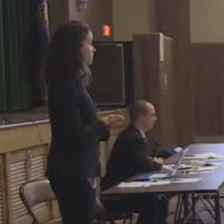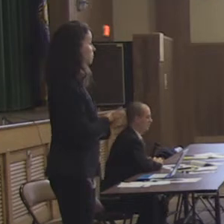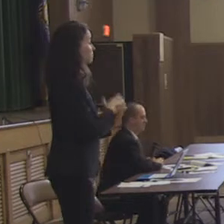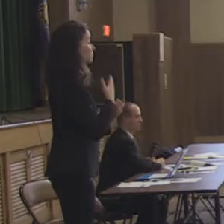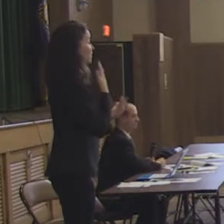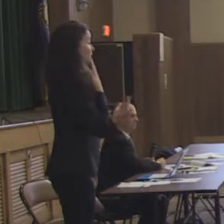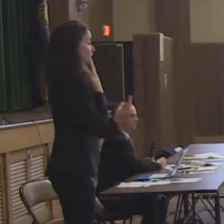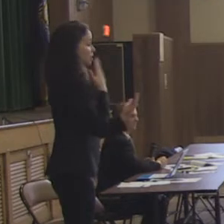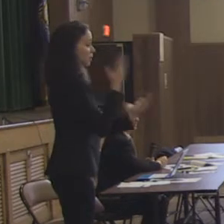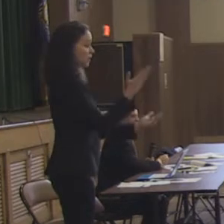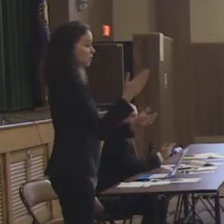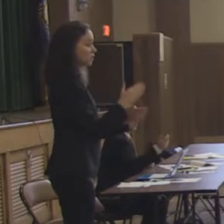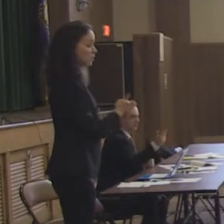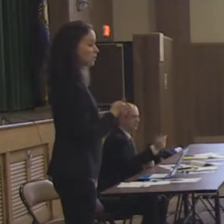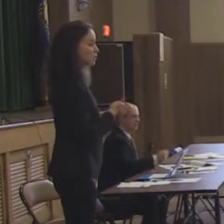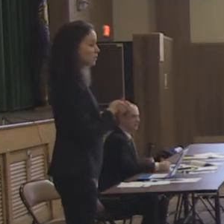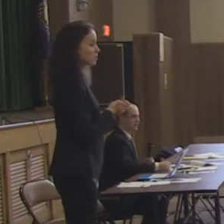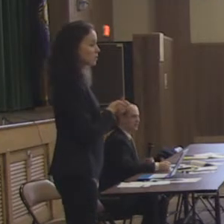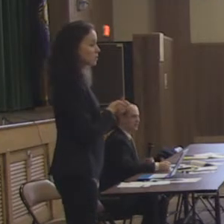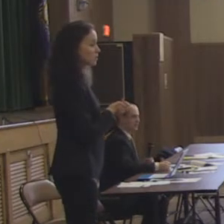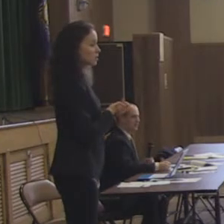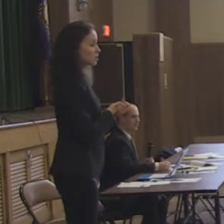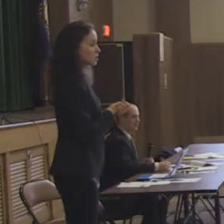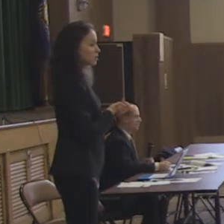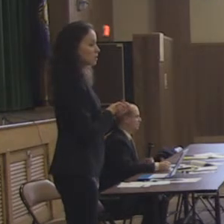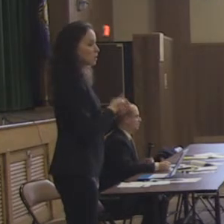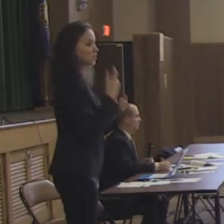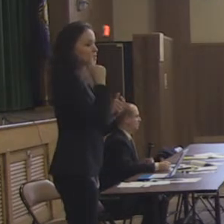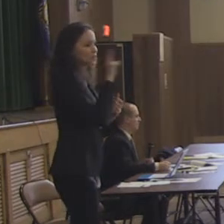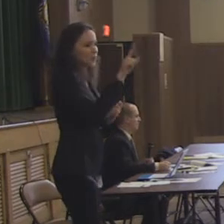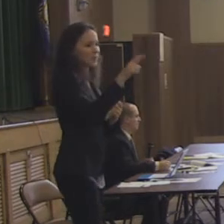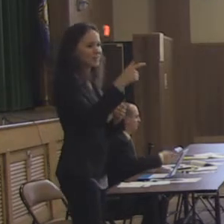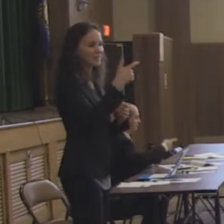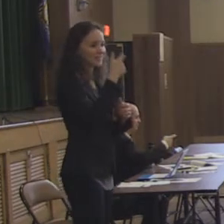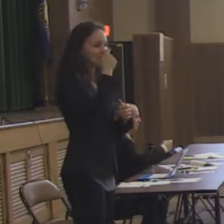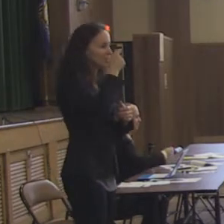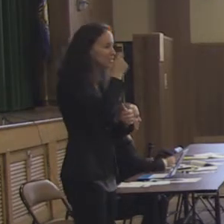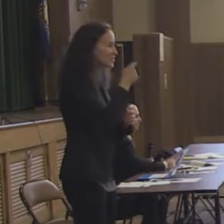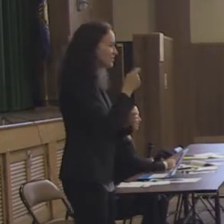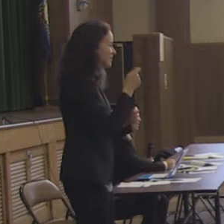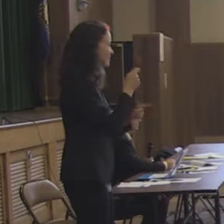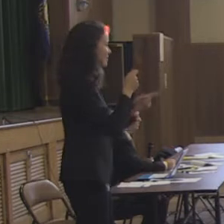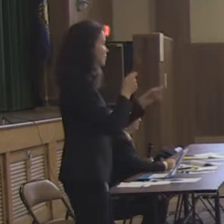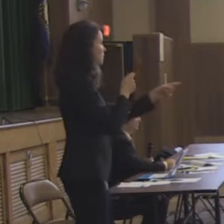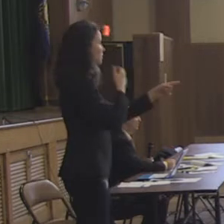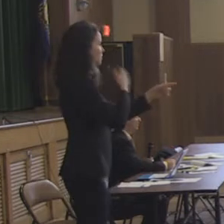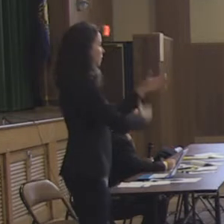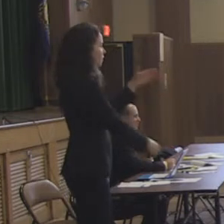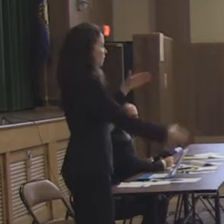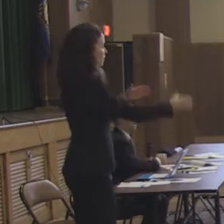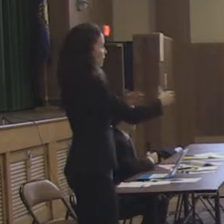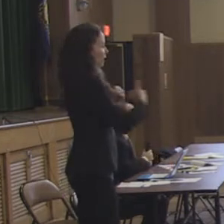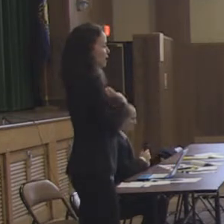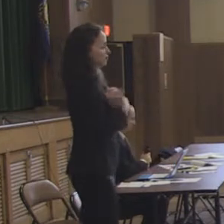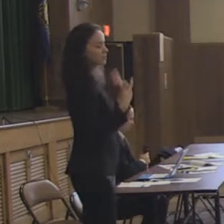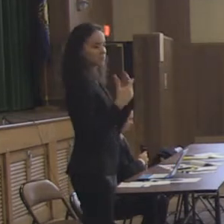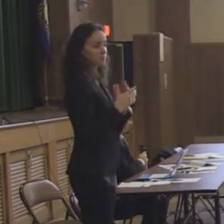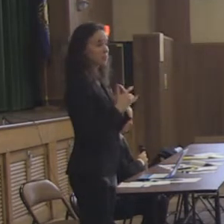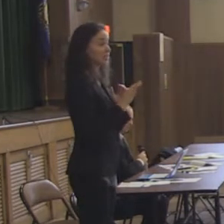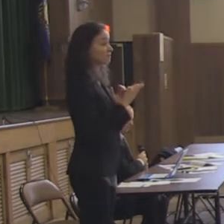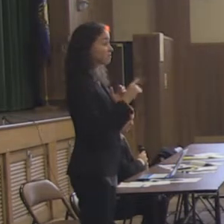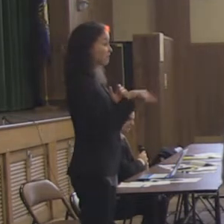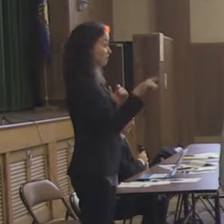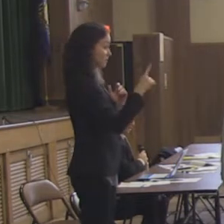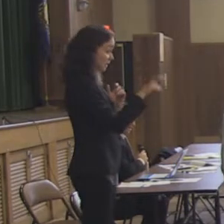Thank you, and actually, we're just going up to get some tissues, which might be helpful, but thanks, Jeanette. I guess we have them on hand if we need them.